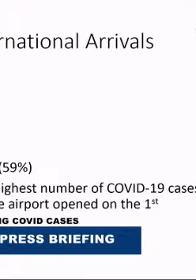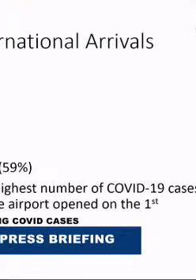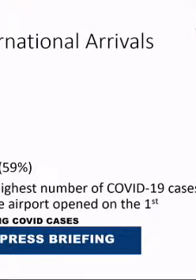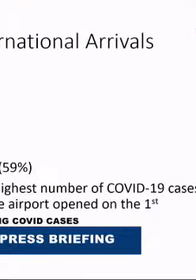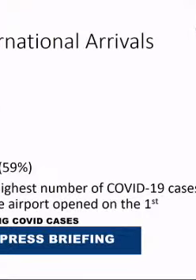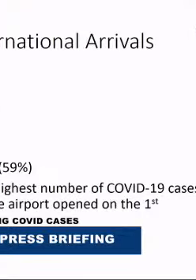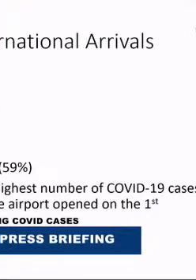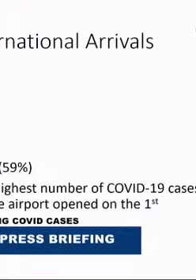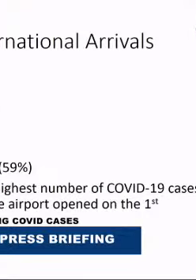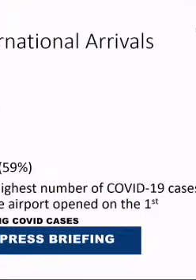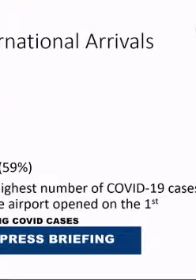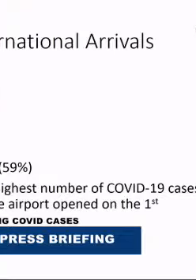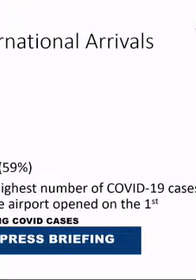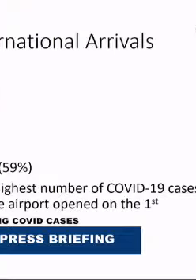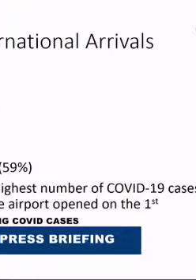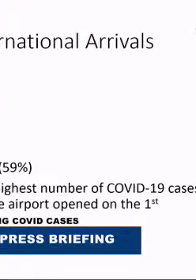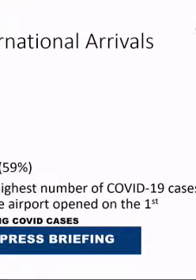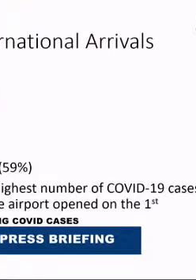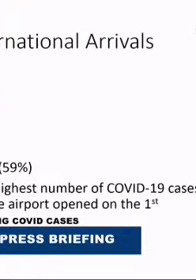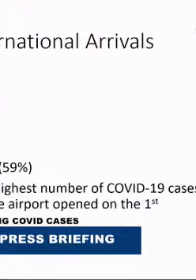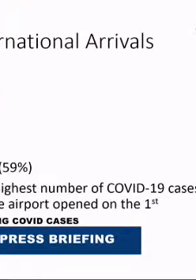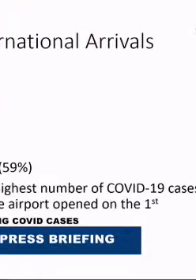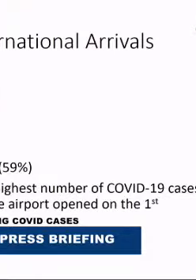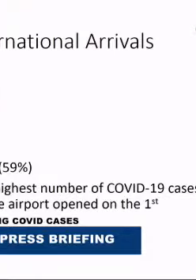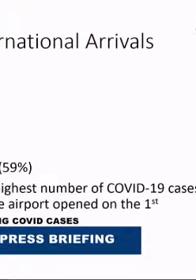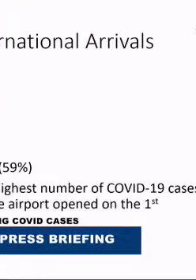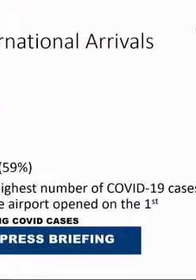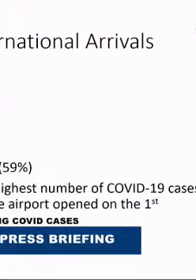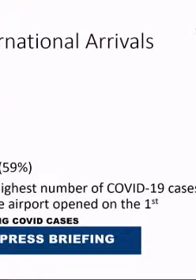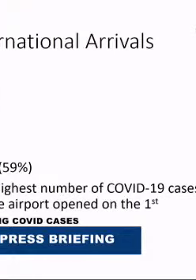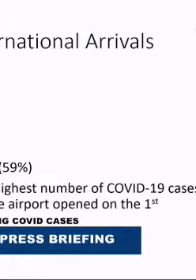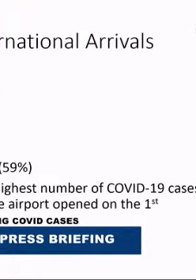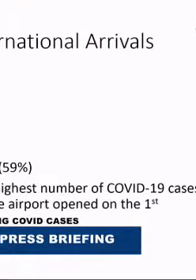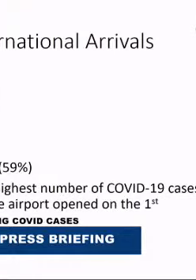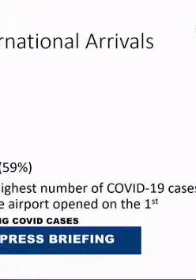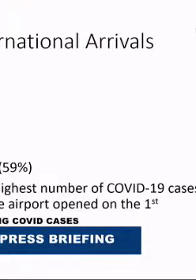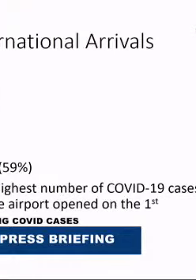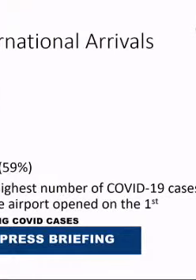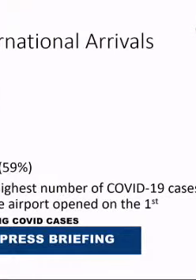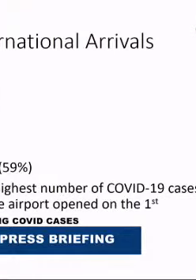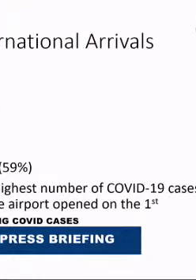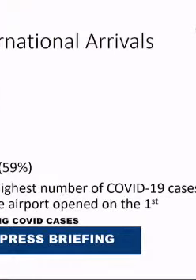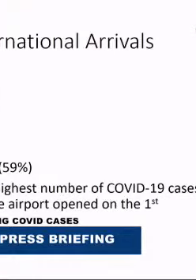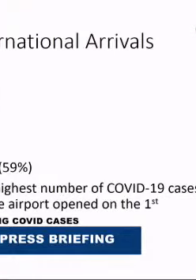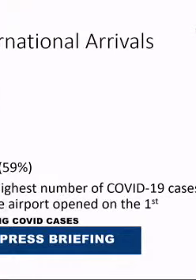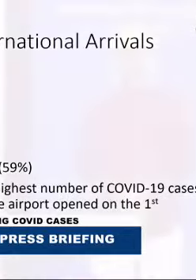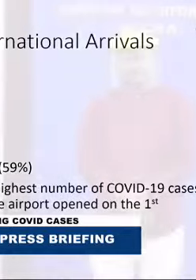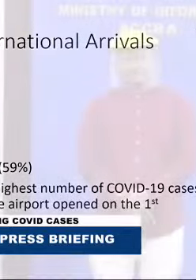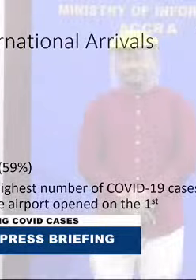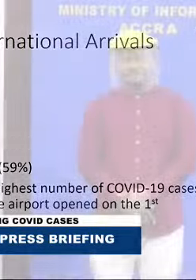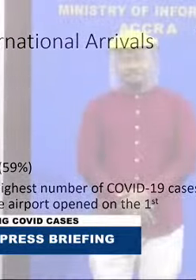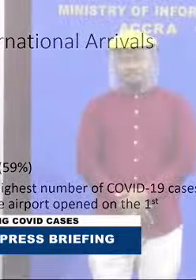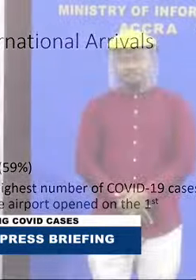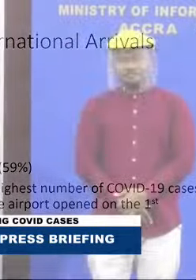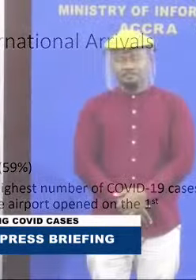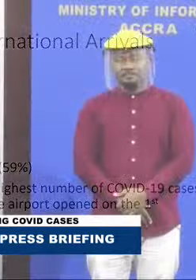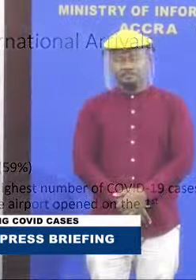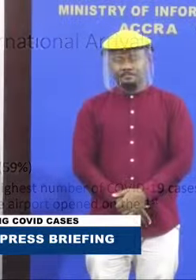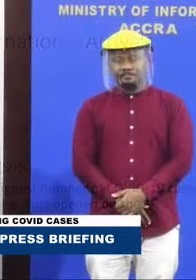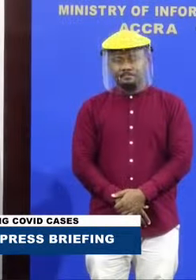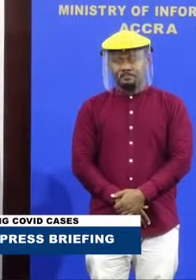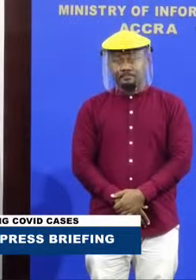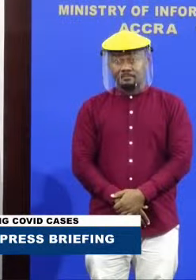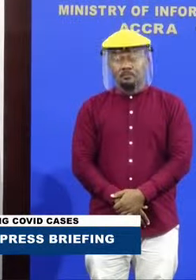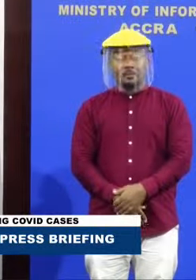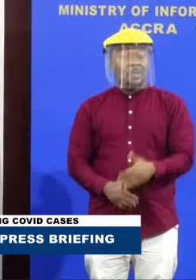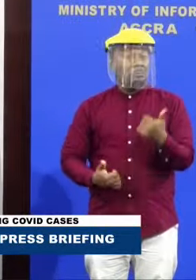test are negative, and that is in reflection of our prevalence. Majority